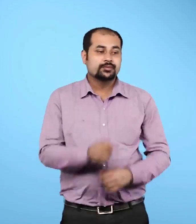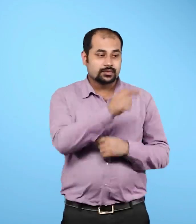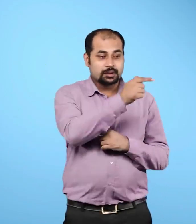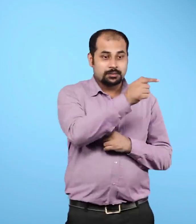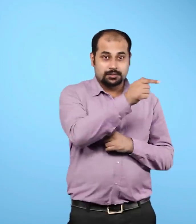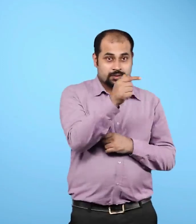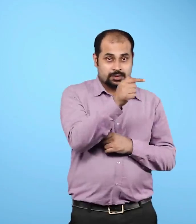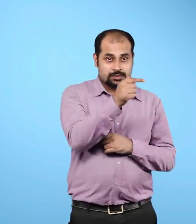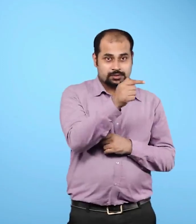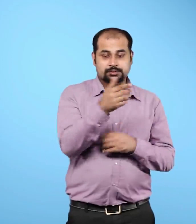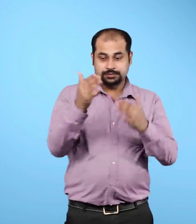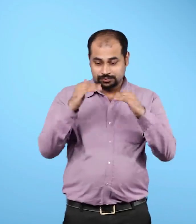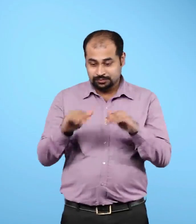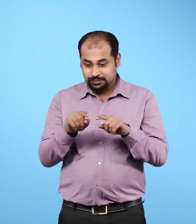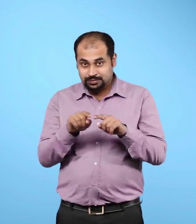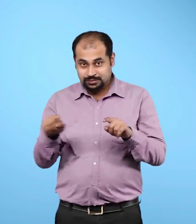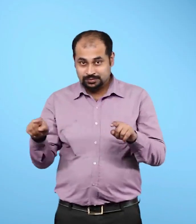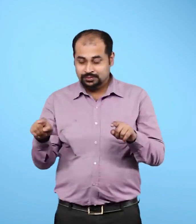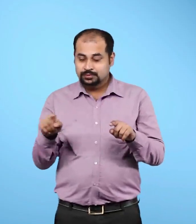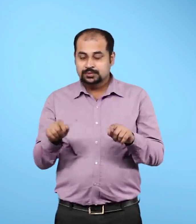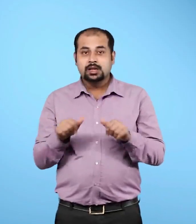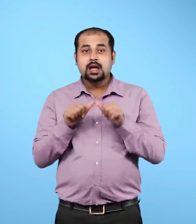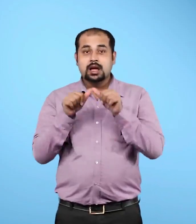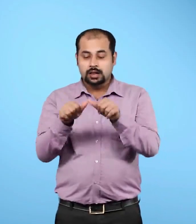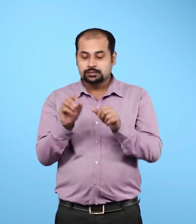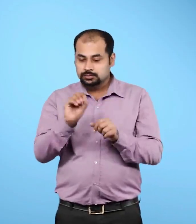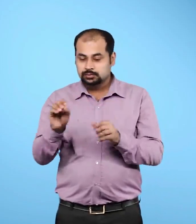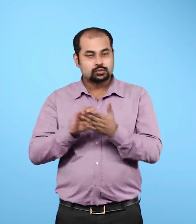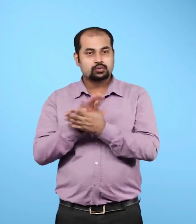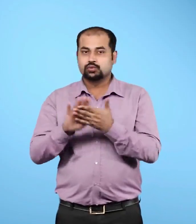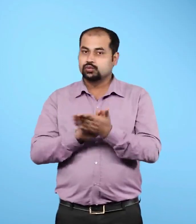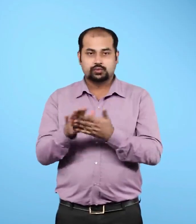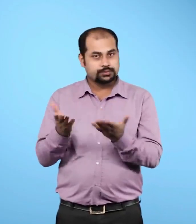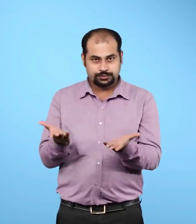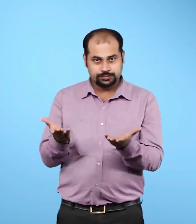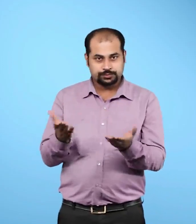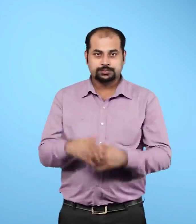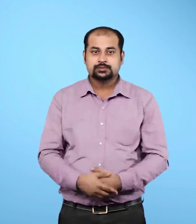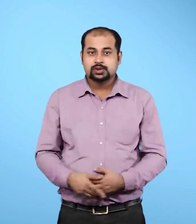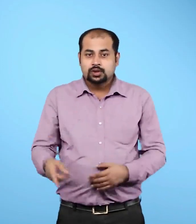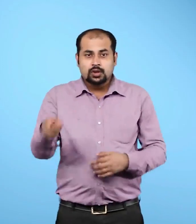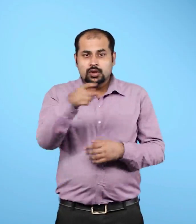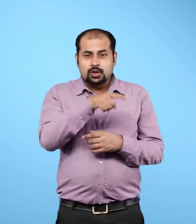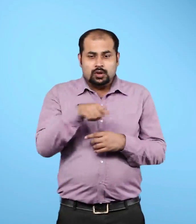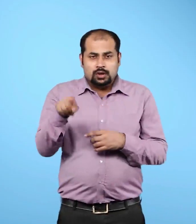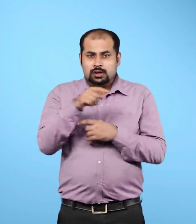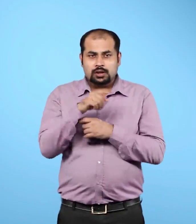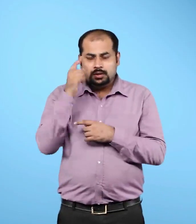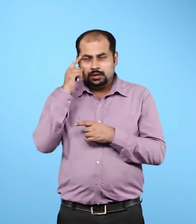And there is minus sign in front of it. Row 3 has space in both columns for